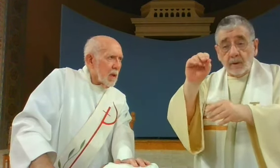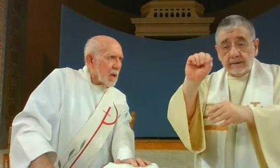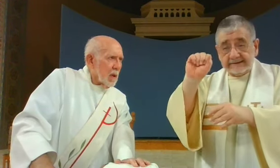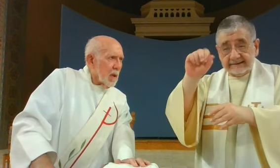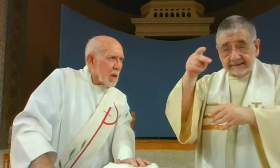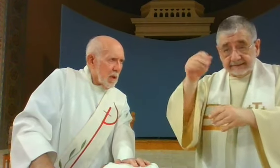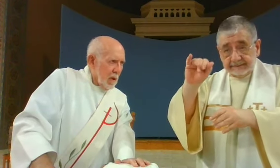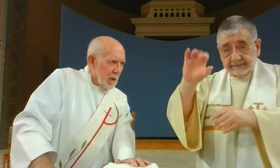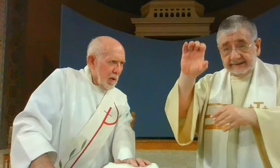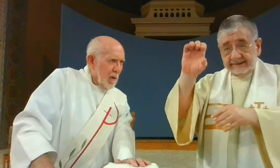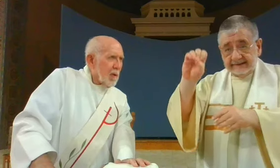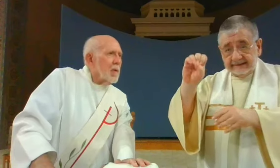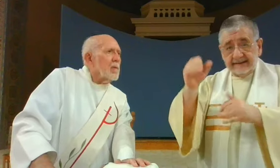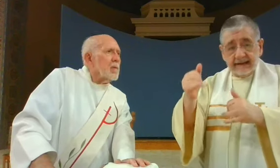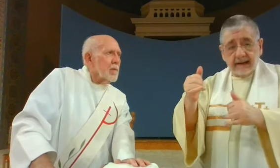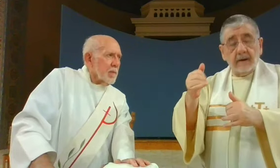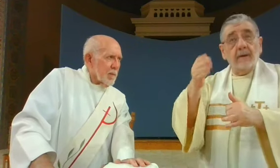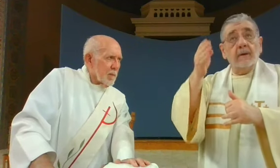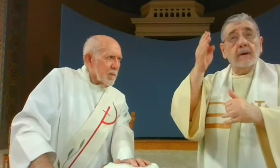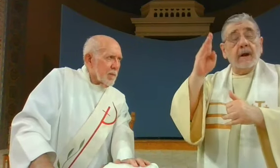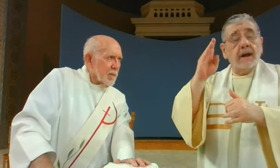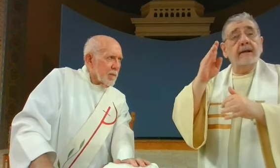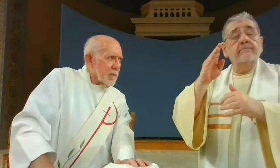who has been moved to hospice.